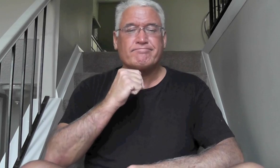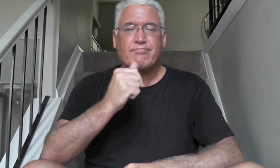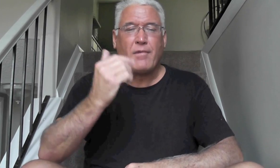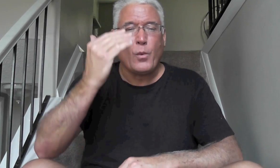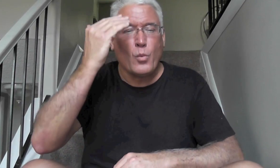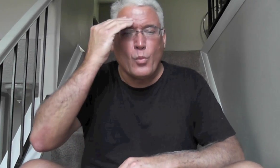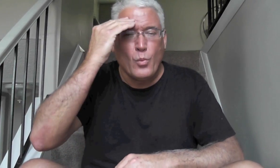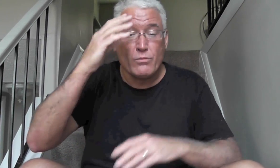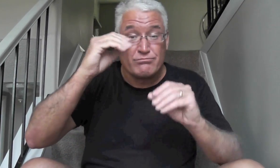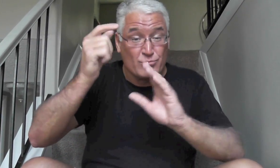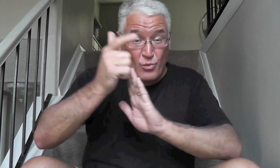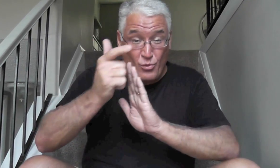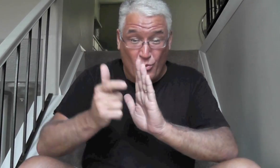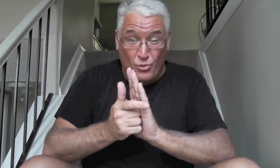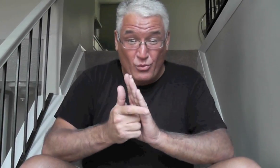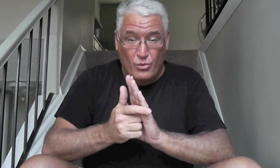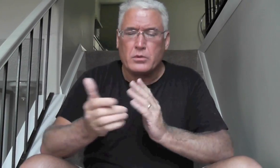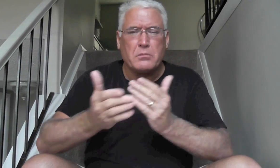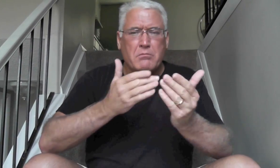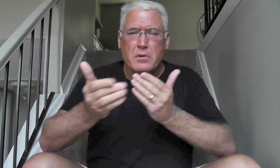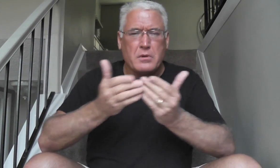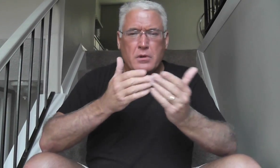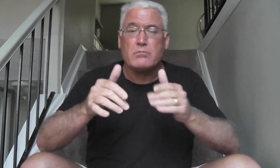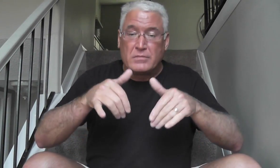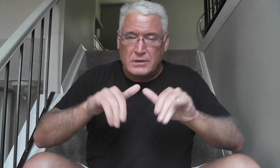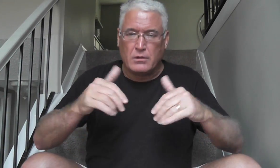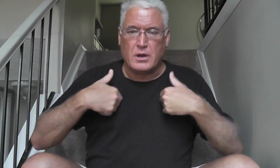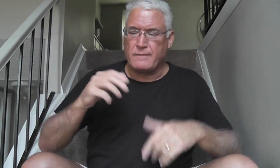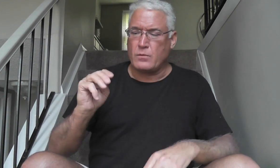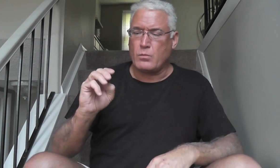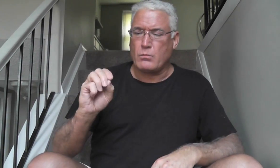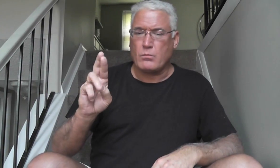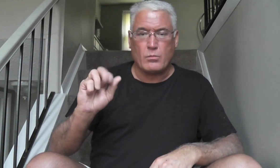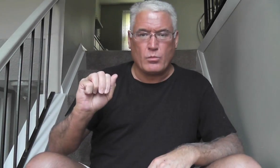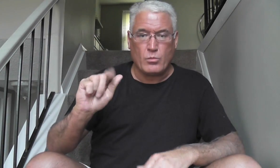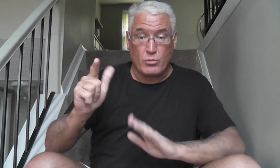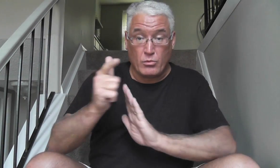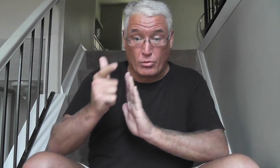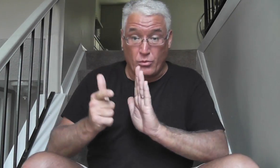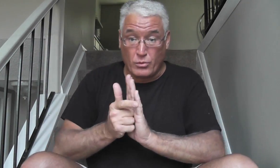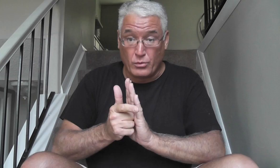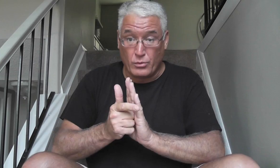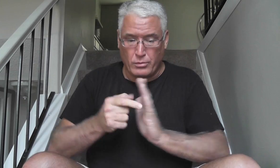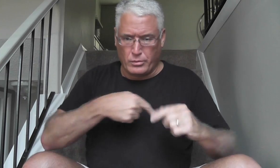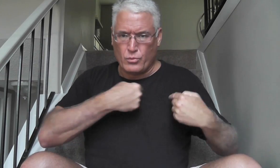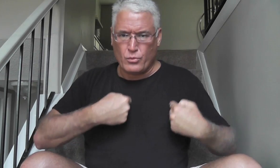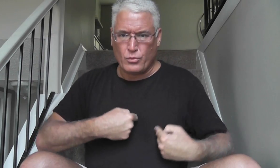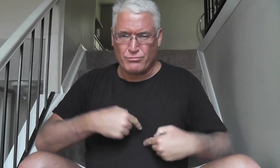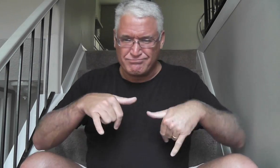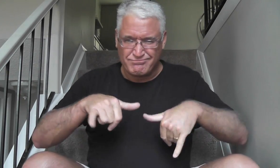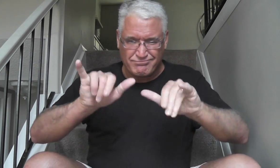Now, we know that the law, no matter the moral law, is still on